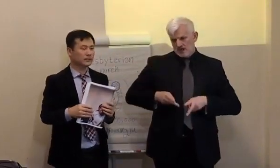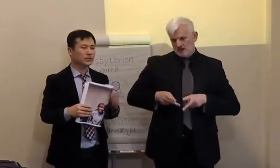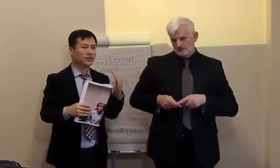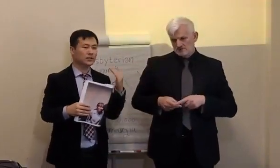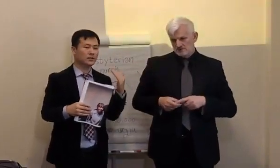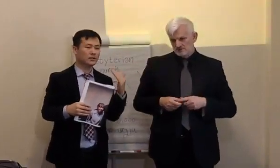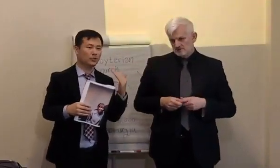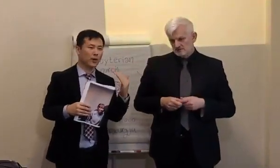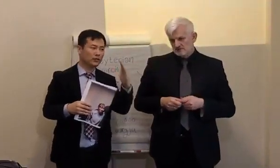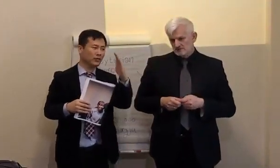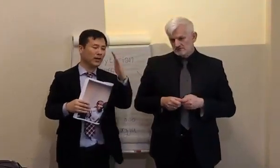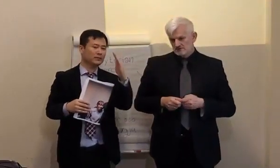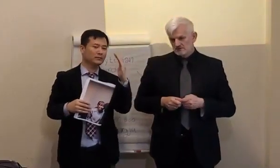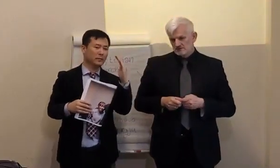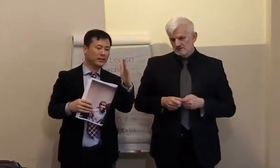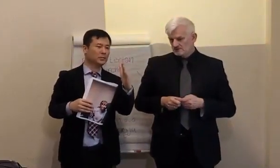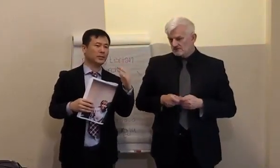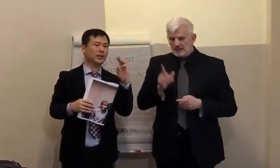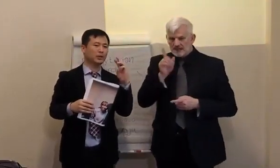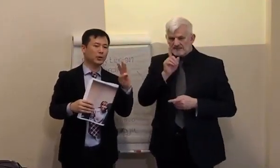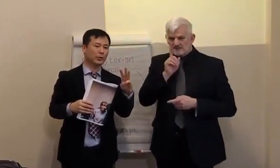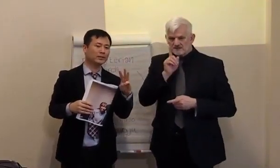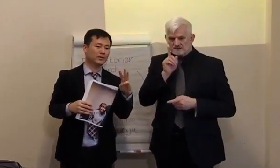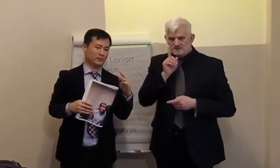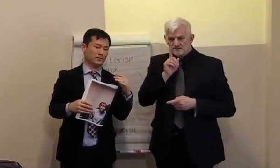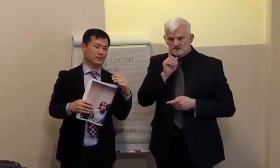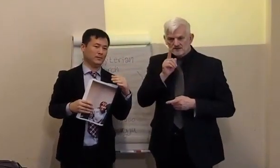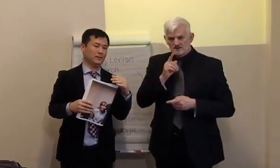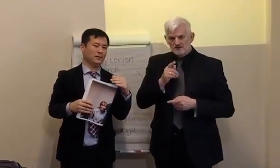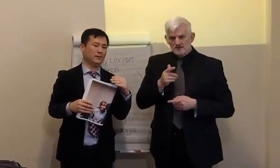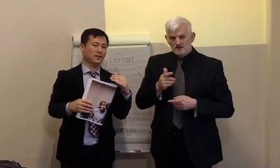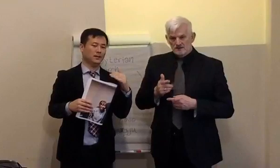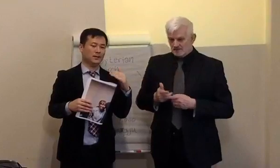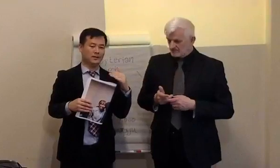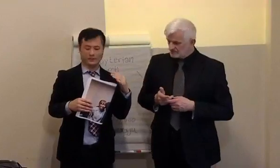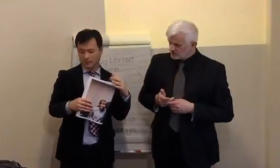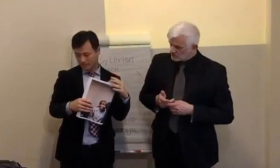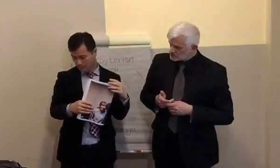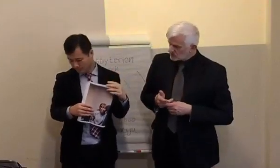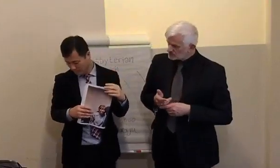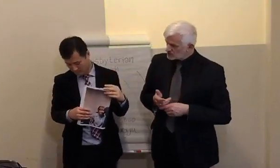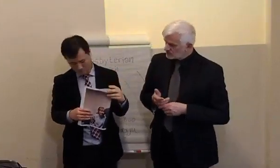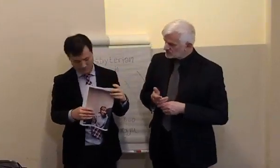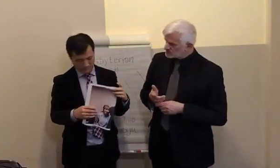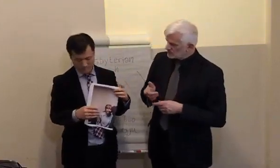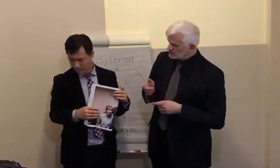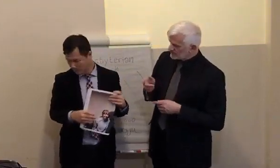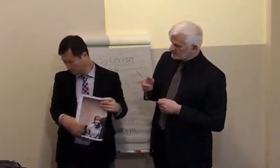She went to the heaven peacefully 3 weeks ago. Which one? Show her. Which one?